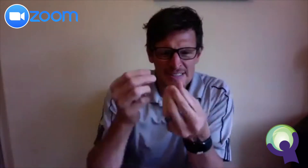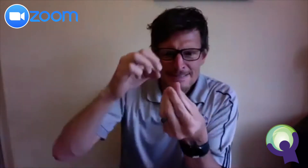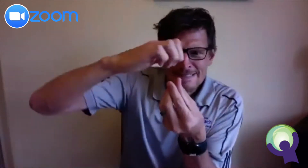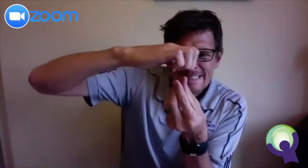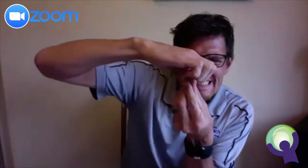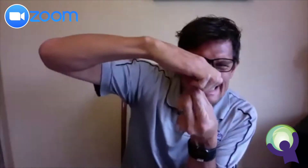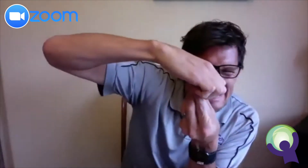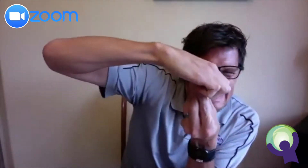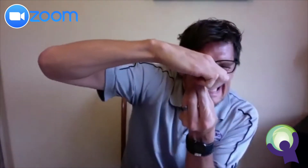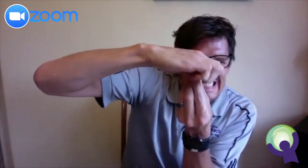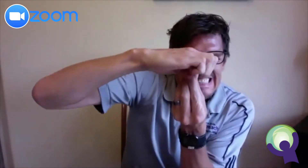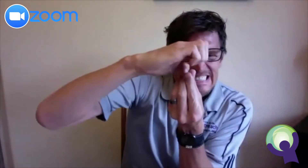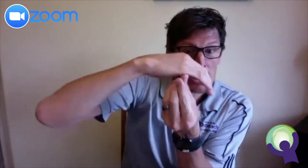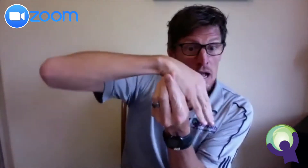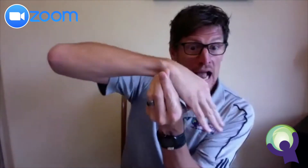I found the stickers, said Sadie.